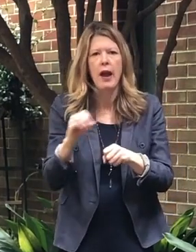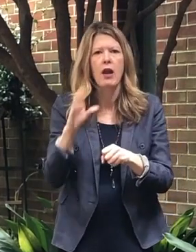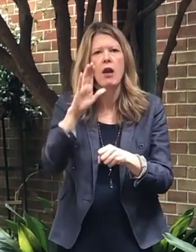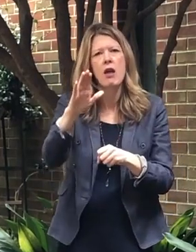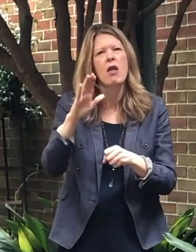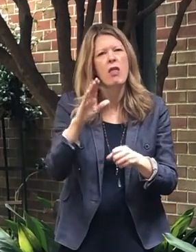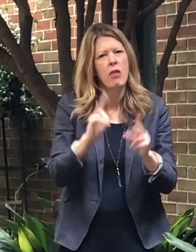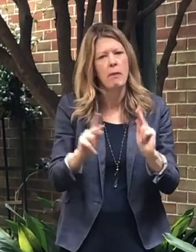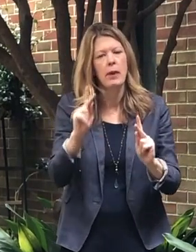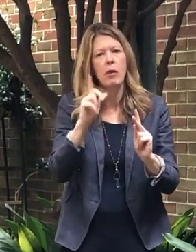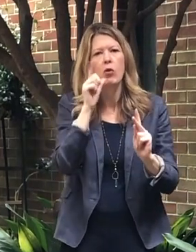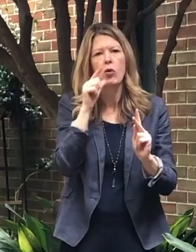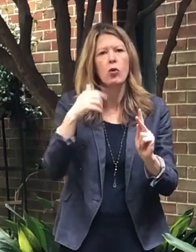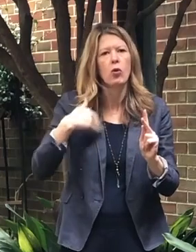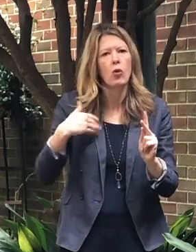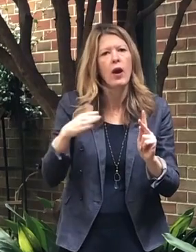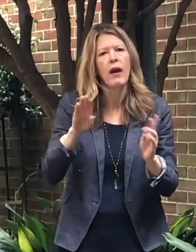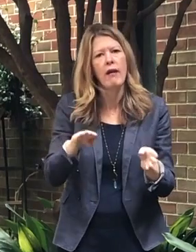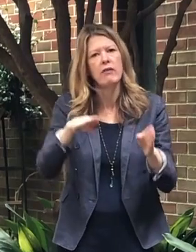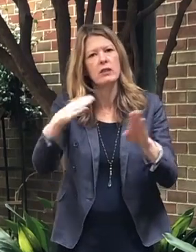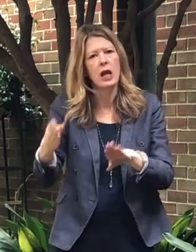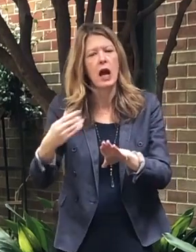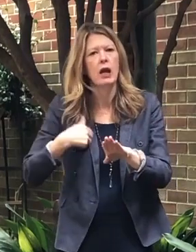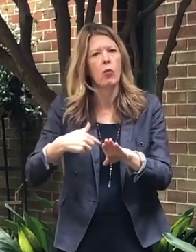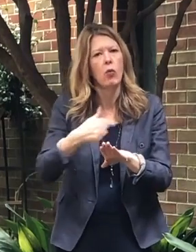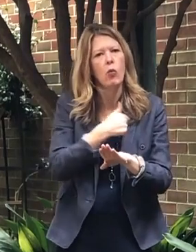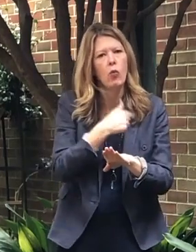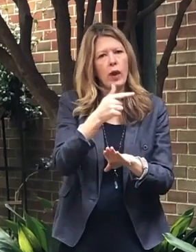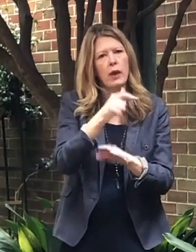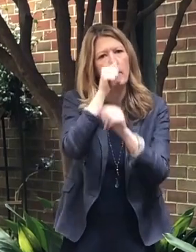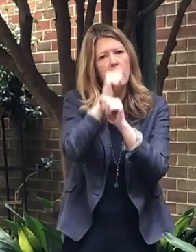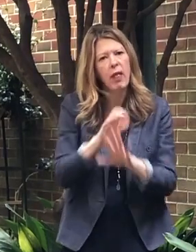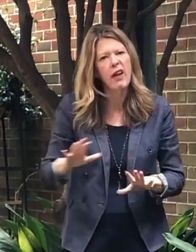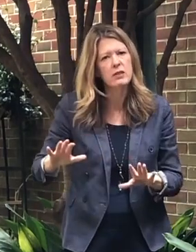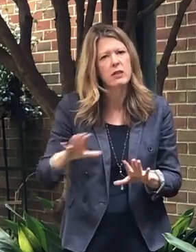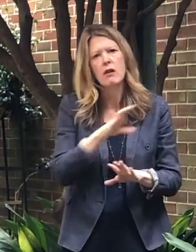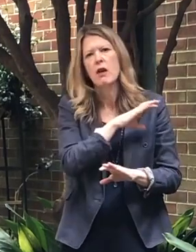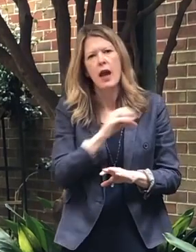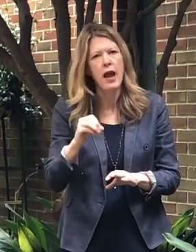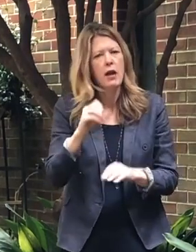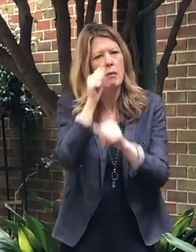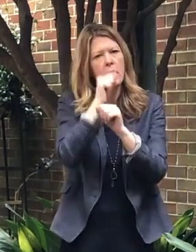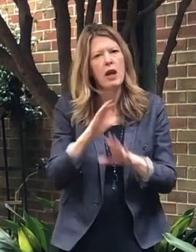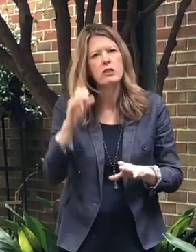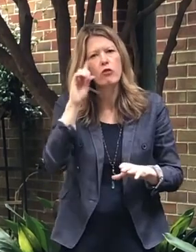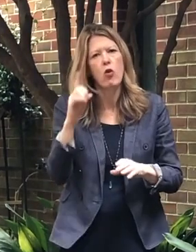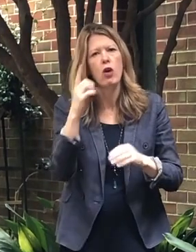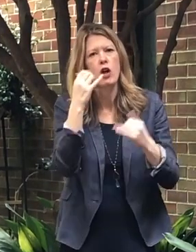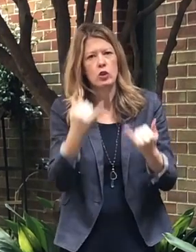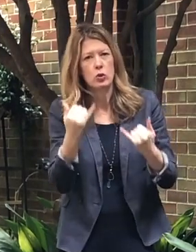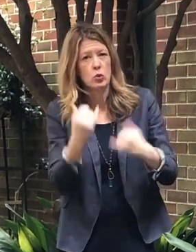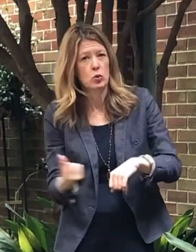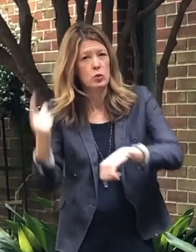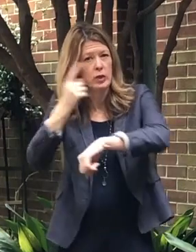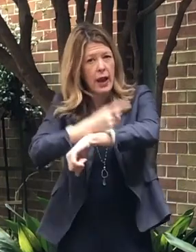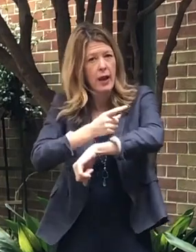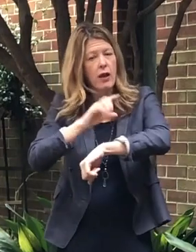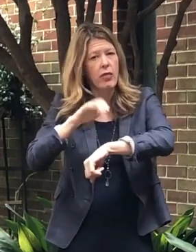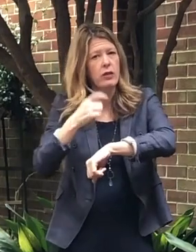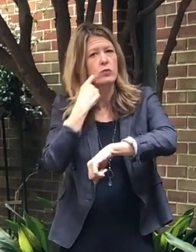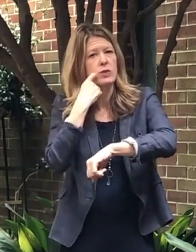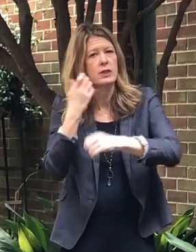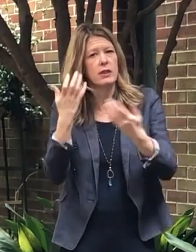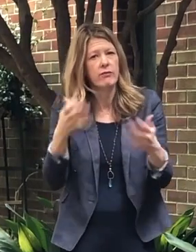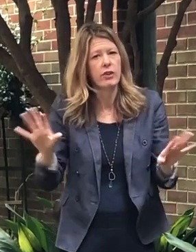dead. We thank you for the blessings of the day that is past, and humbly ask for your